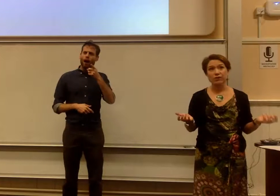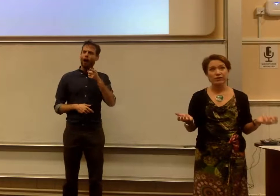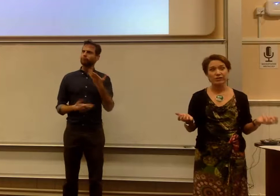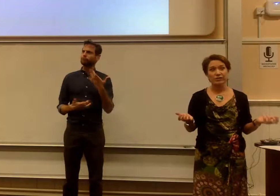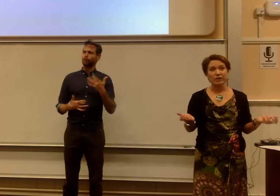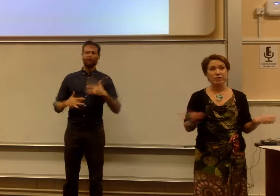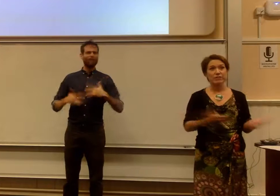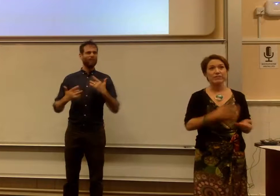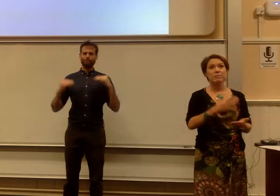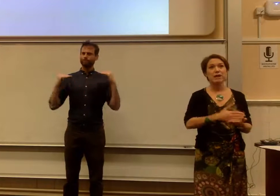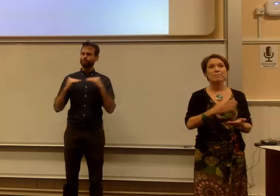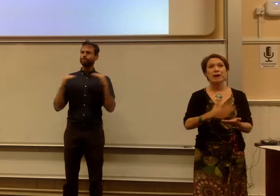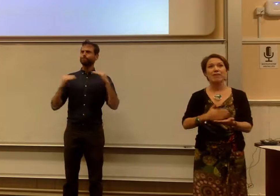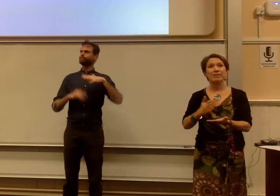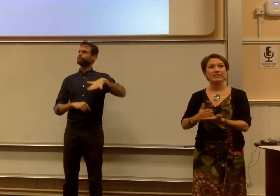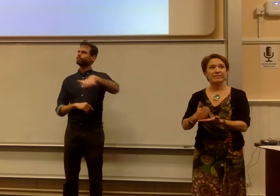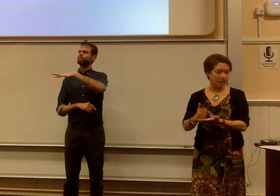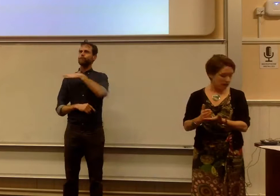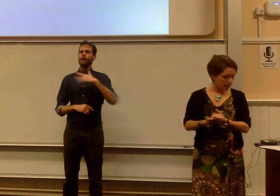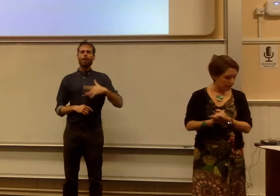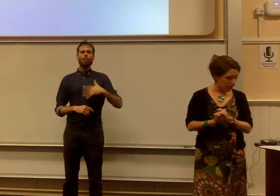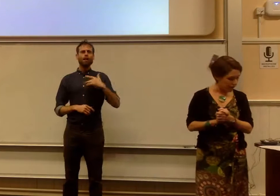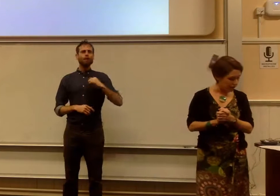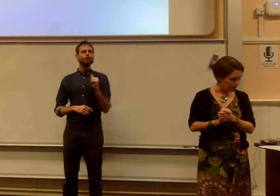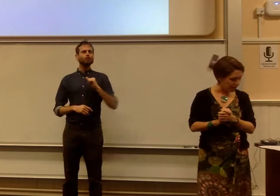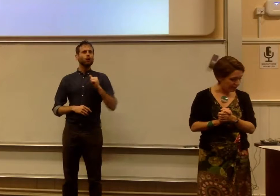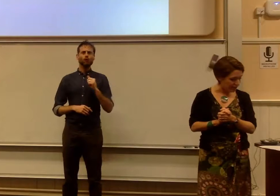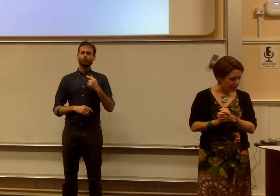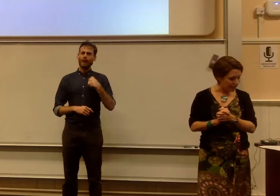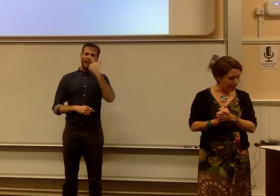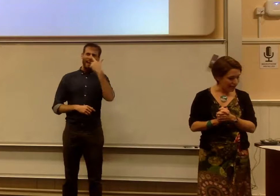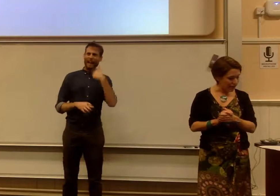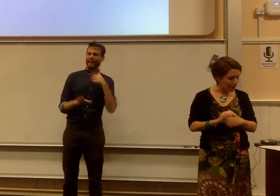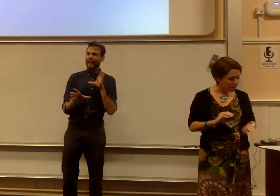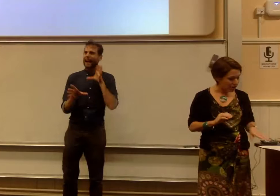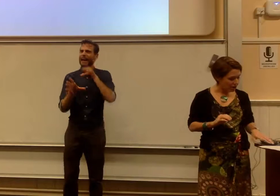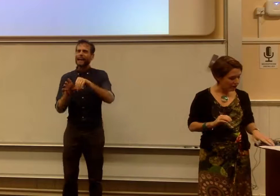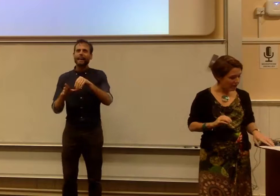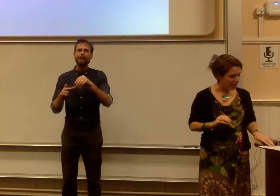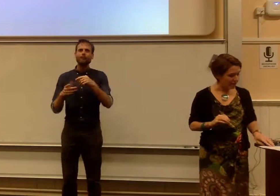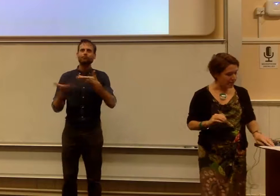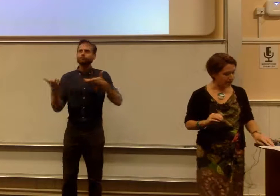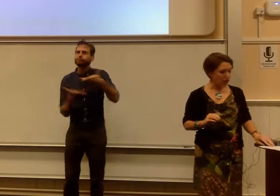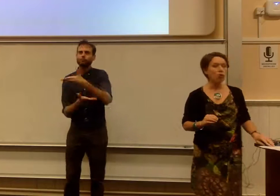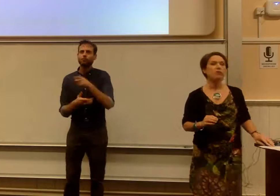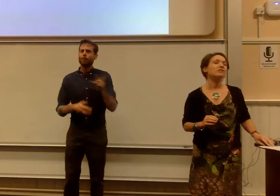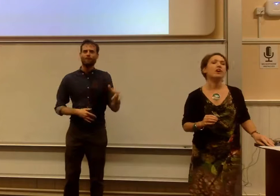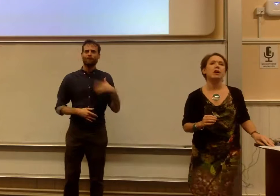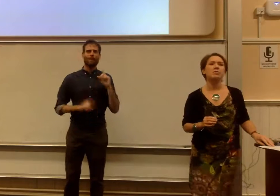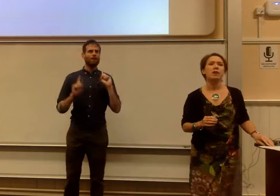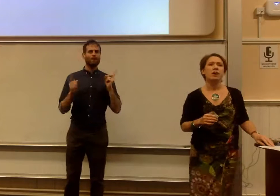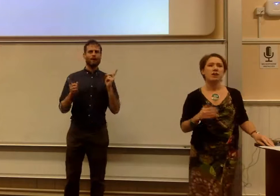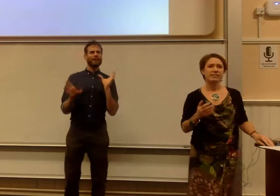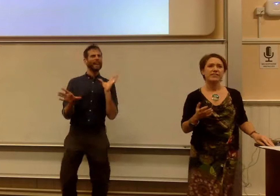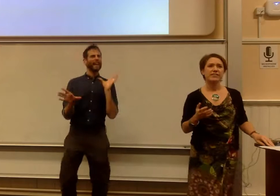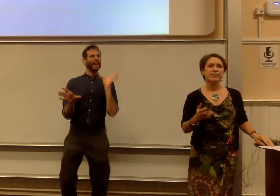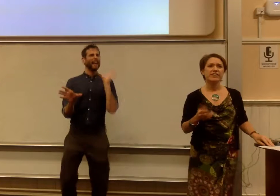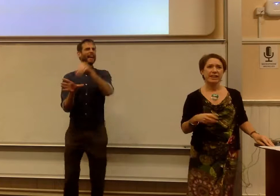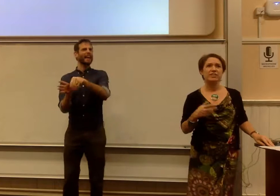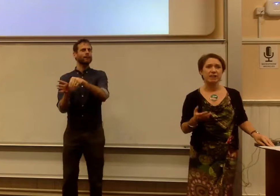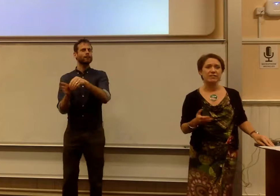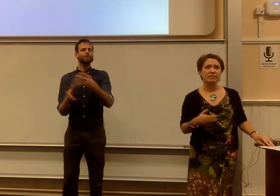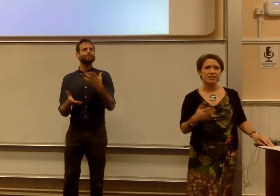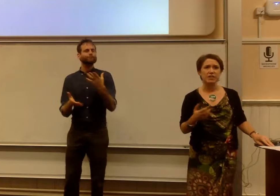in Scotland because of the many barriers that they faced. And it argued that a long-term,